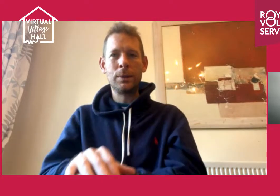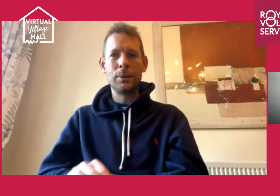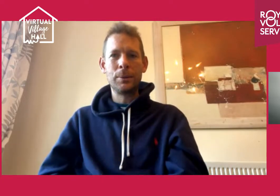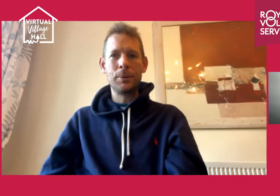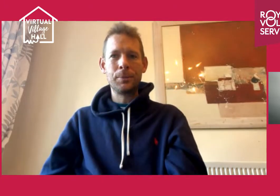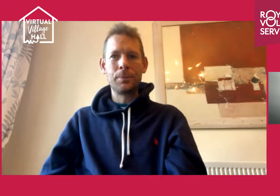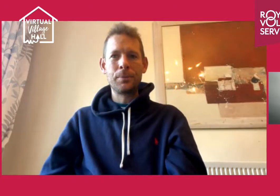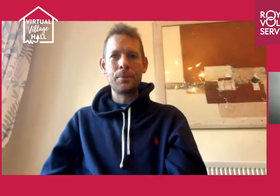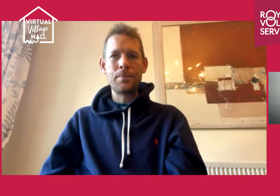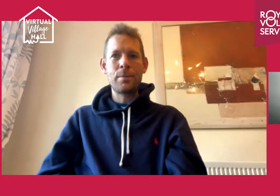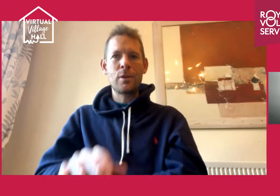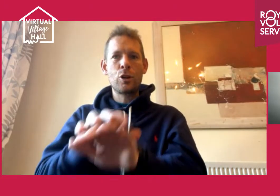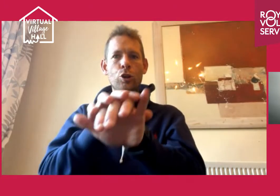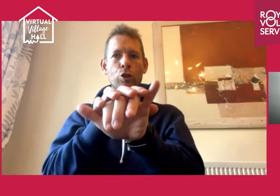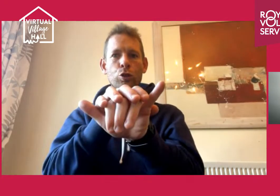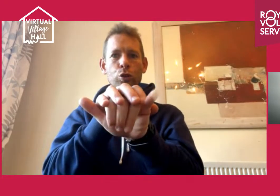and tortoise again,